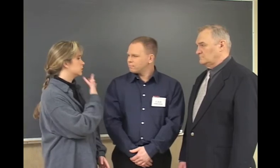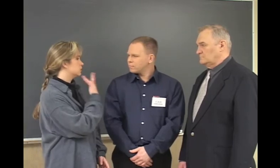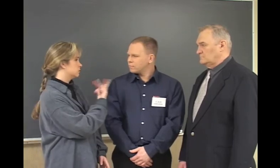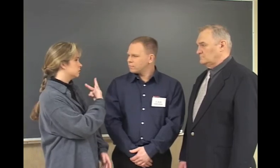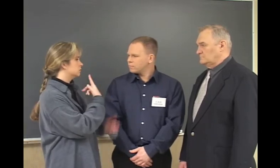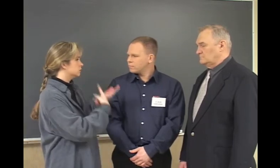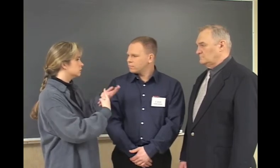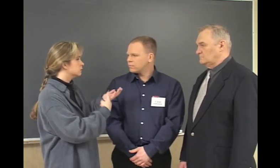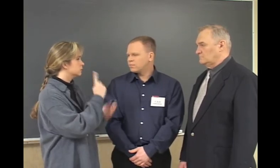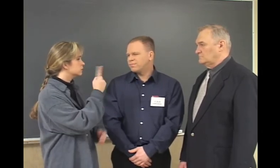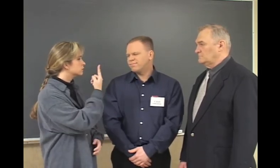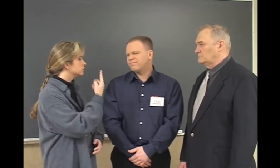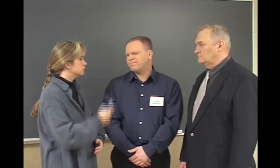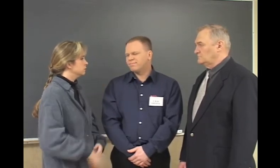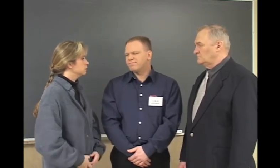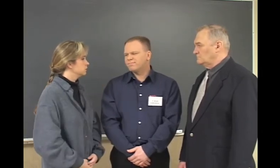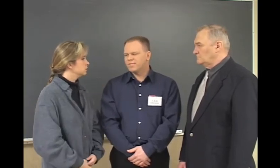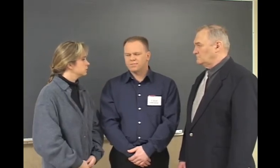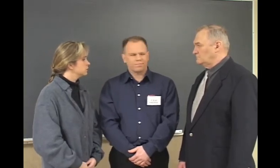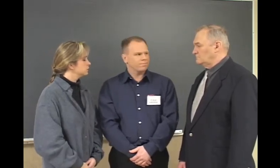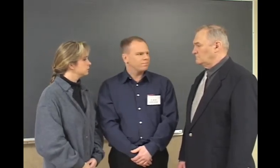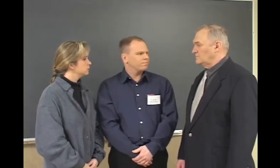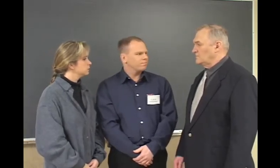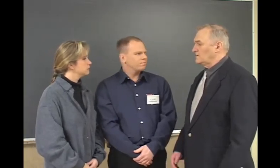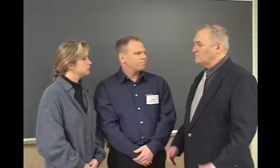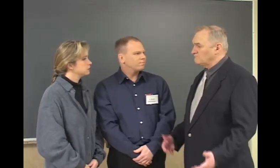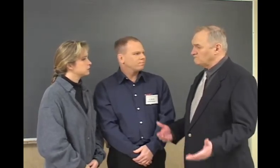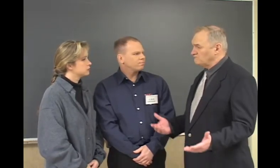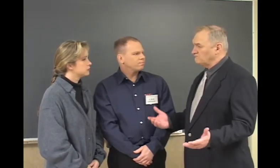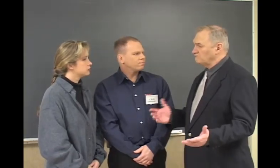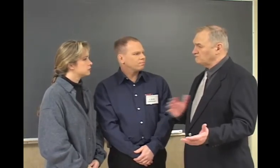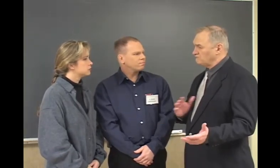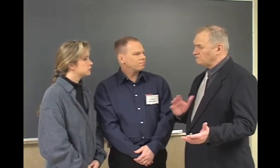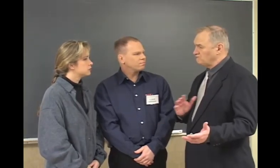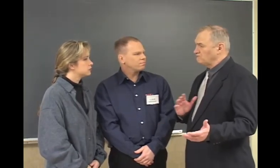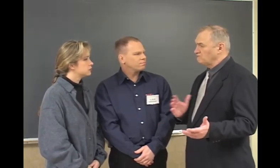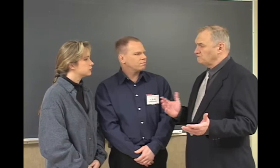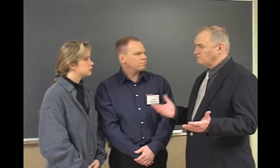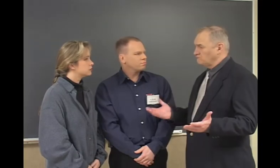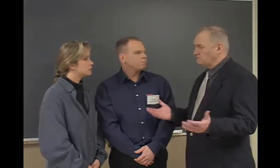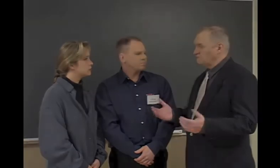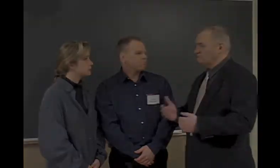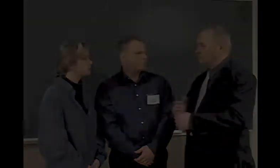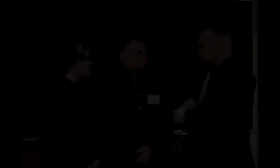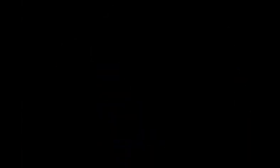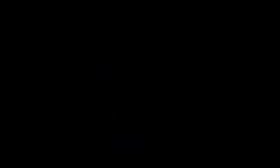I think we need to discuss this first. As you wish.